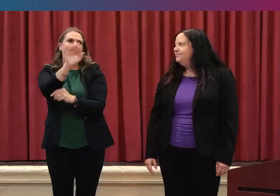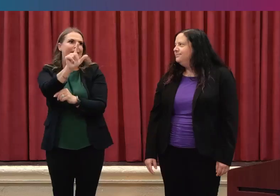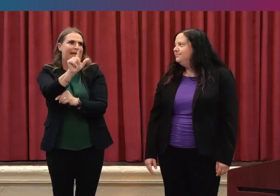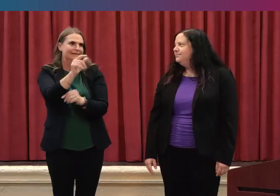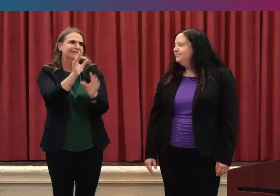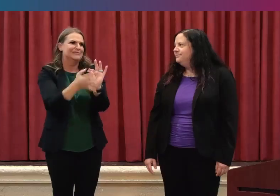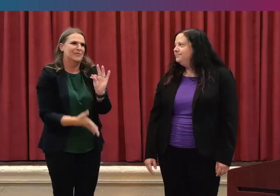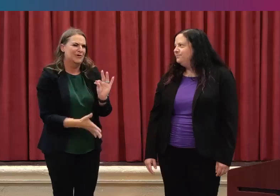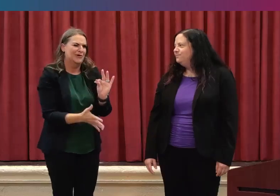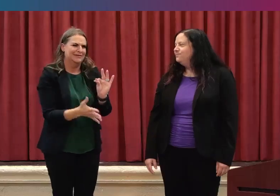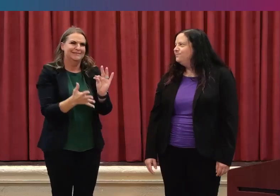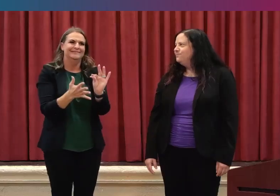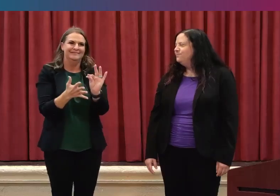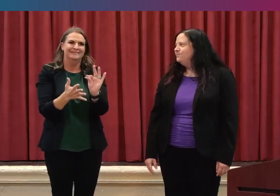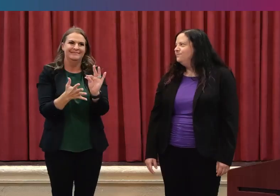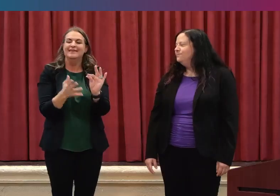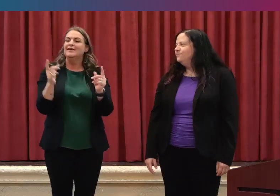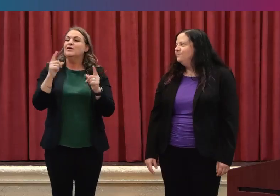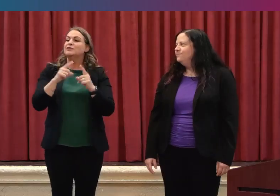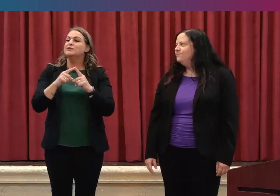We assign freelance interpreters to